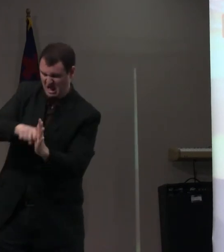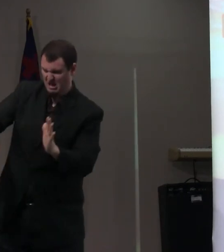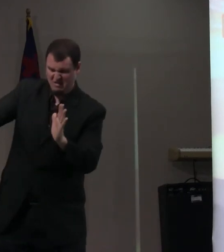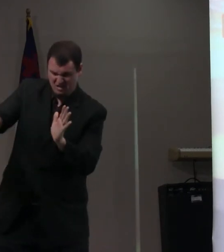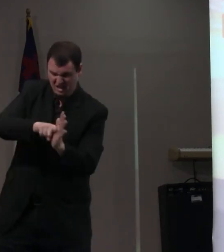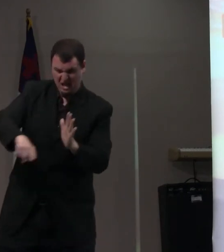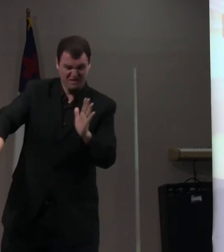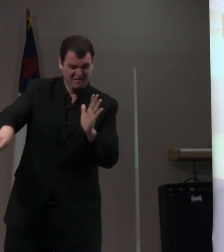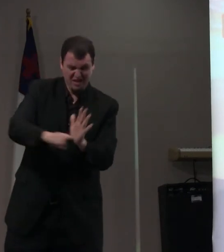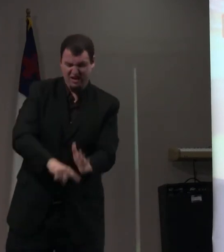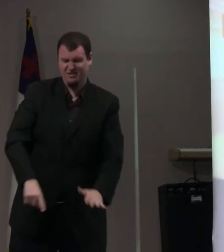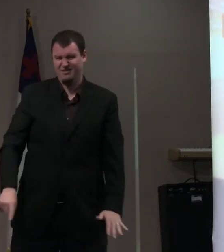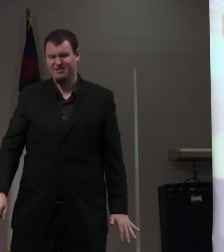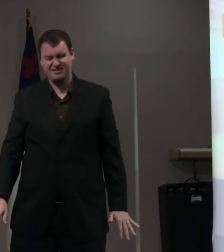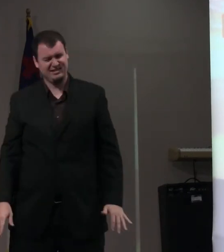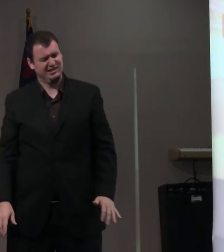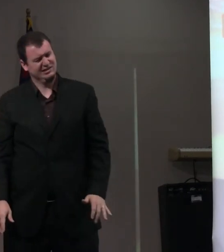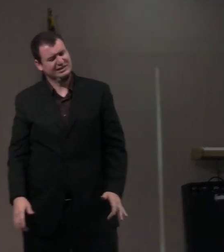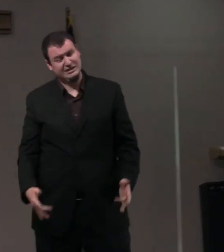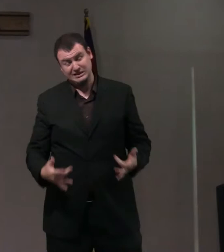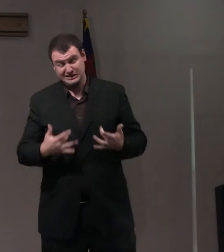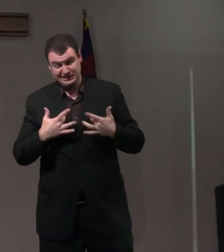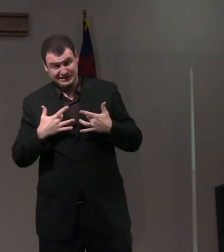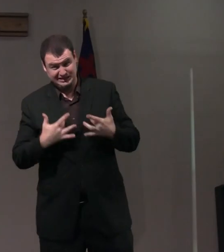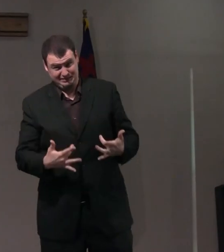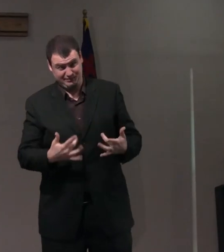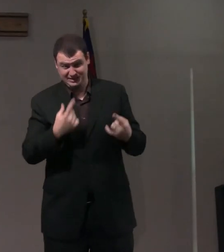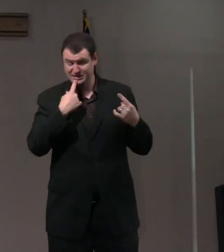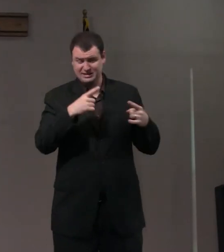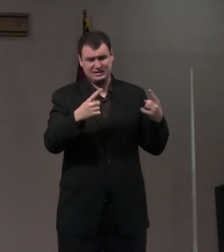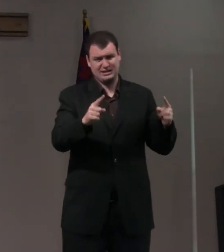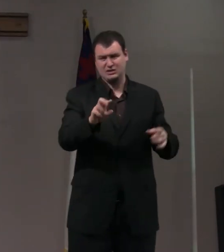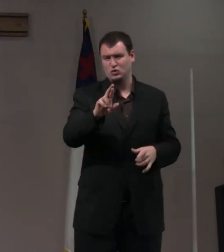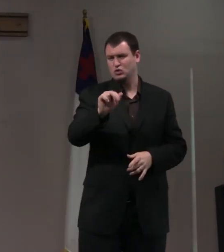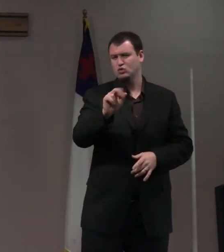If you're always talking negative about people,